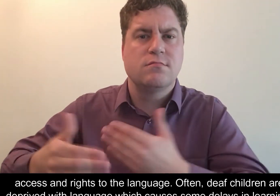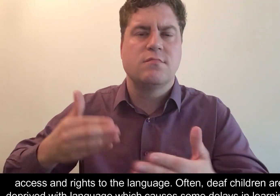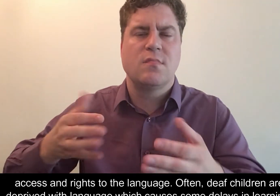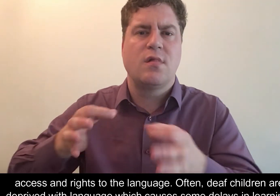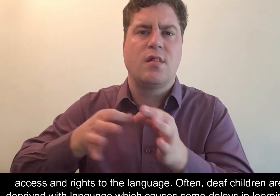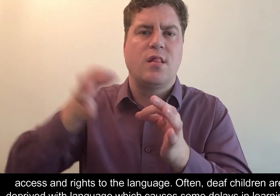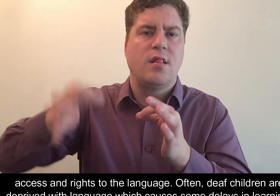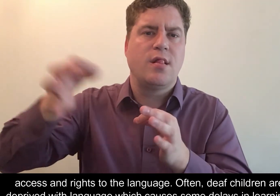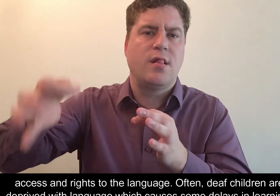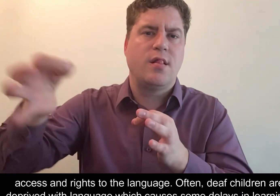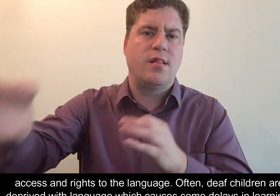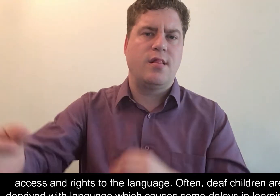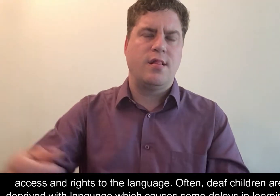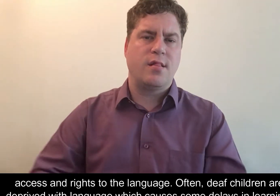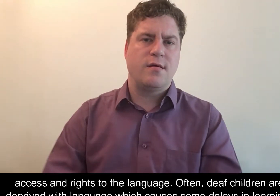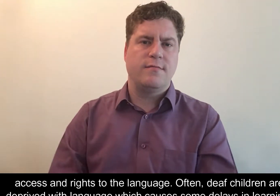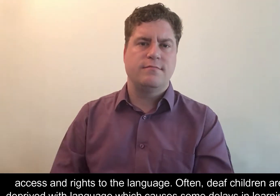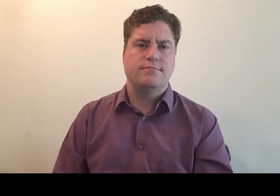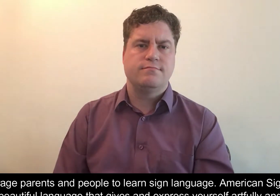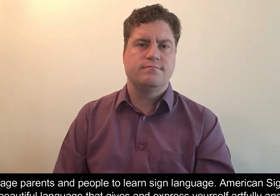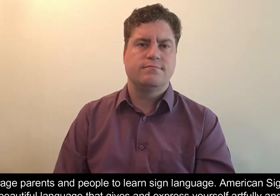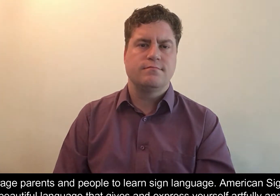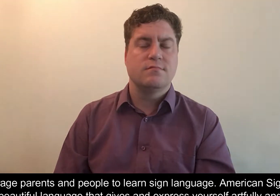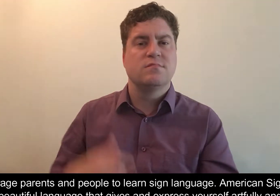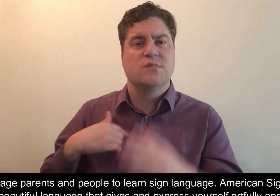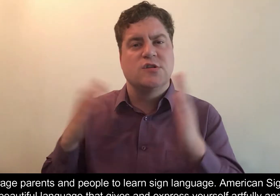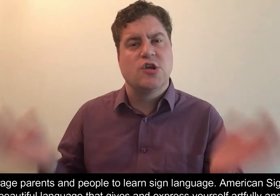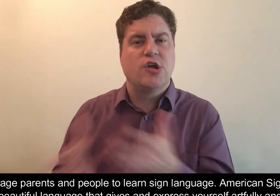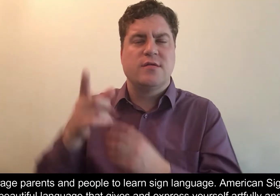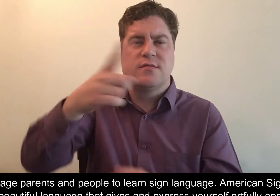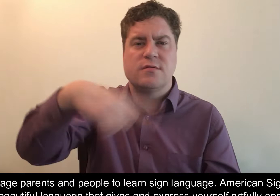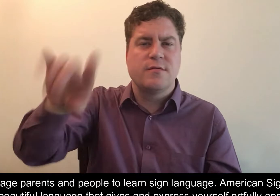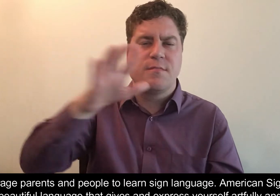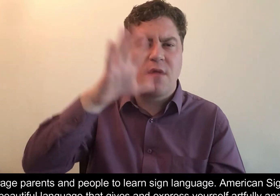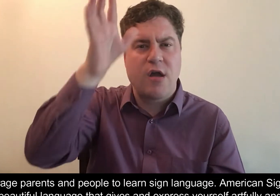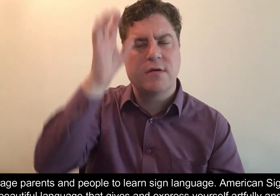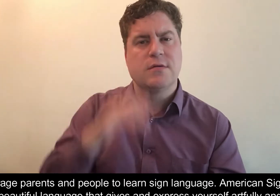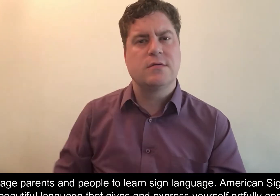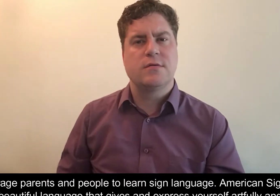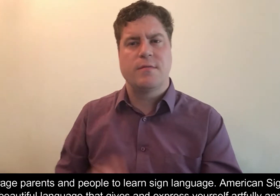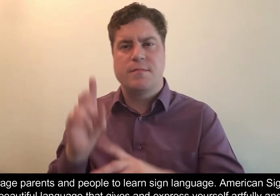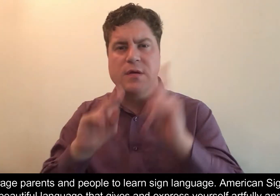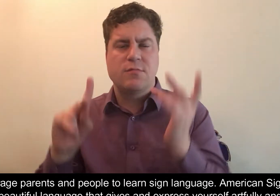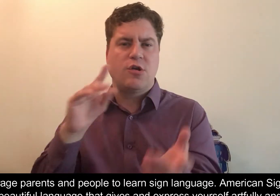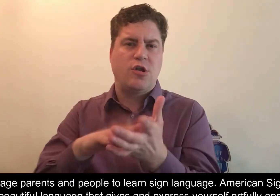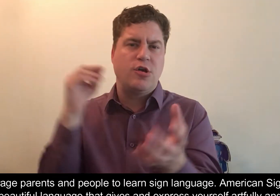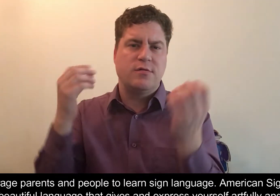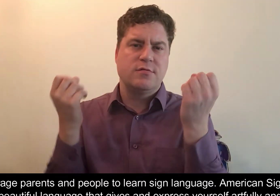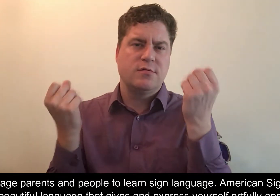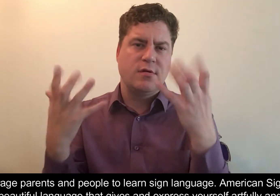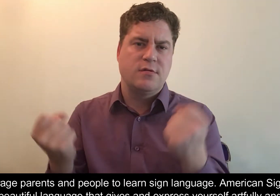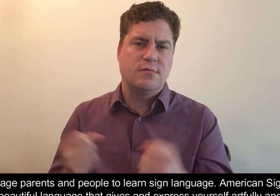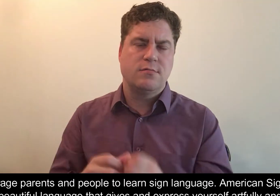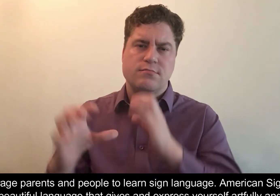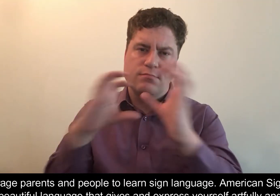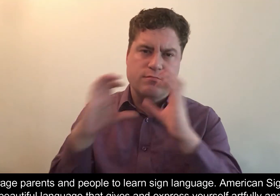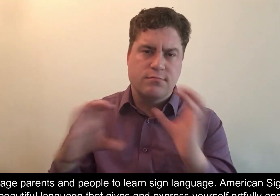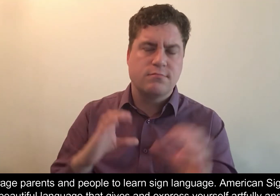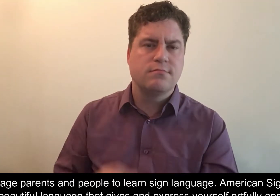their communication, their learning process is delayed. I encourage all of you, parents, everyone,